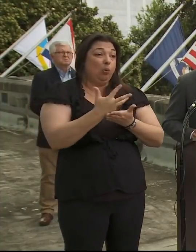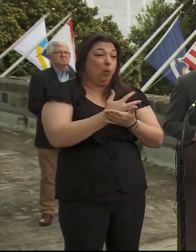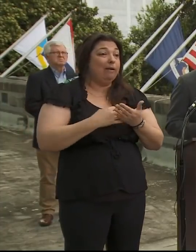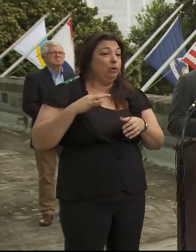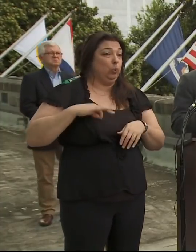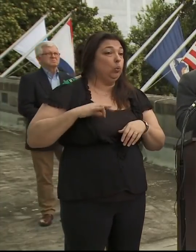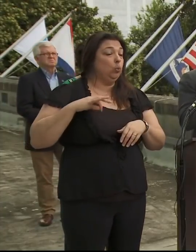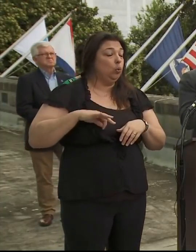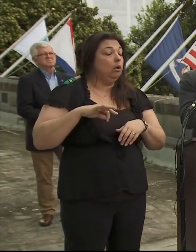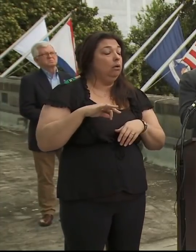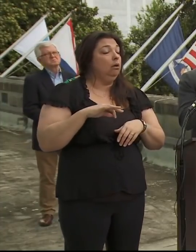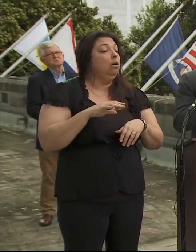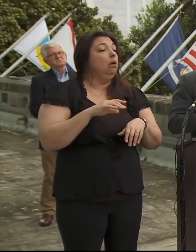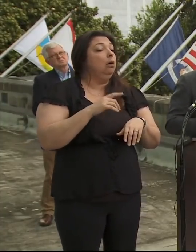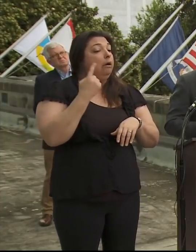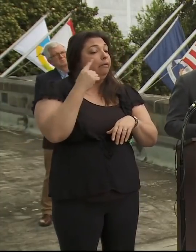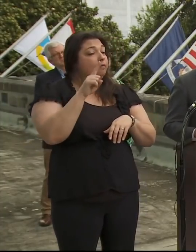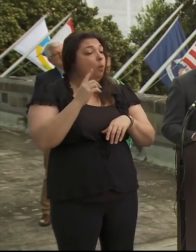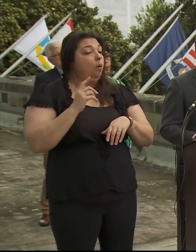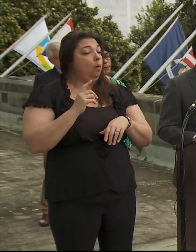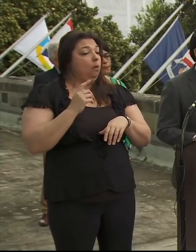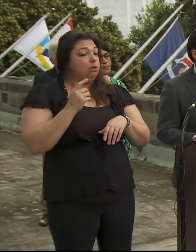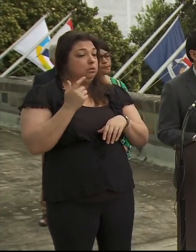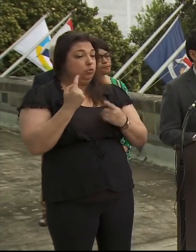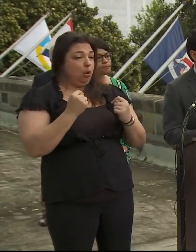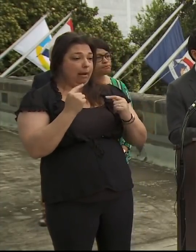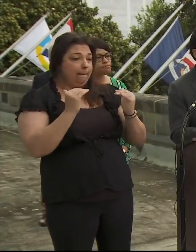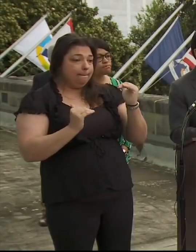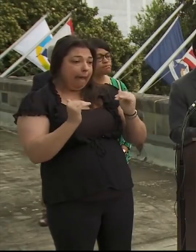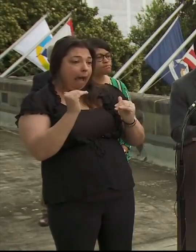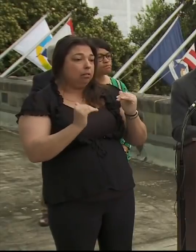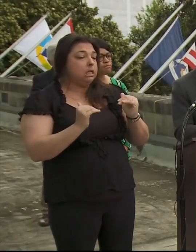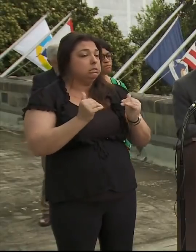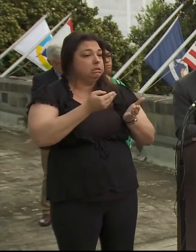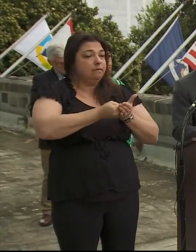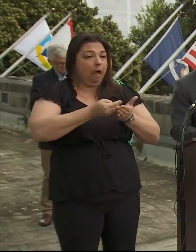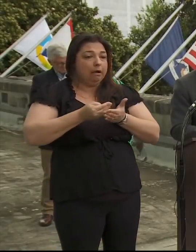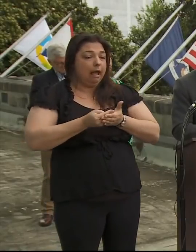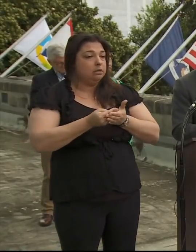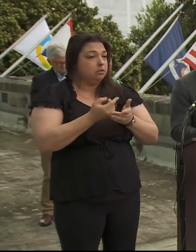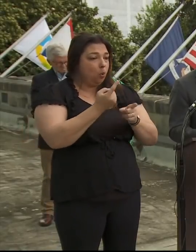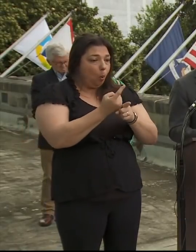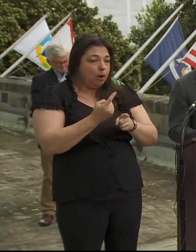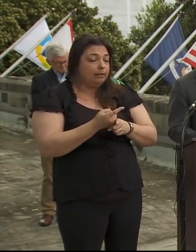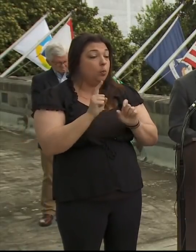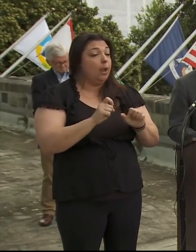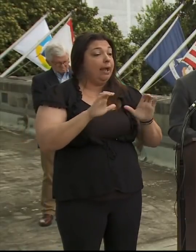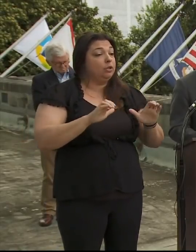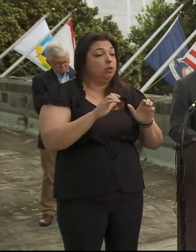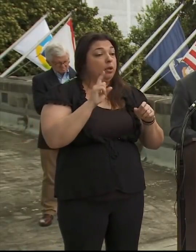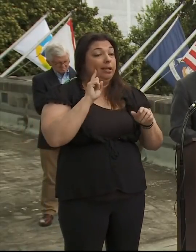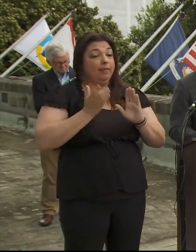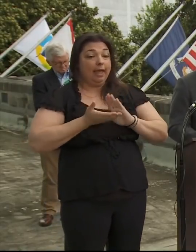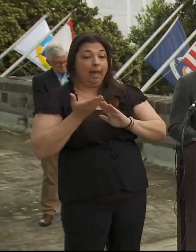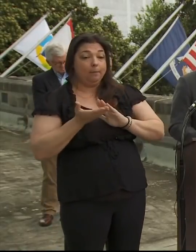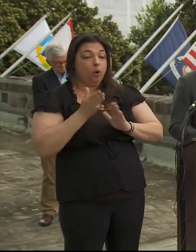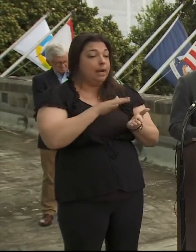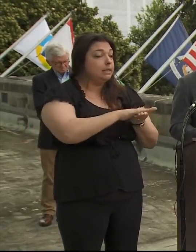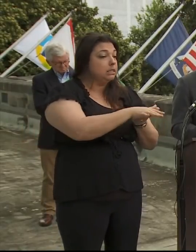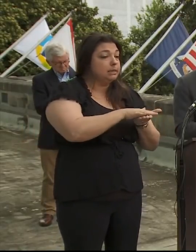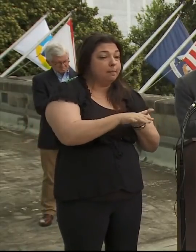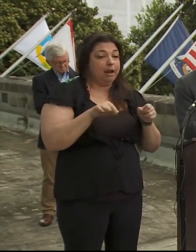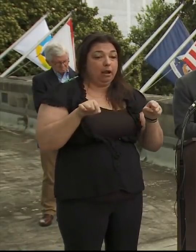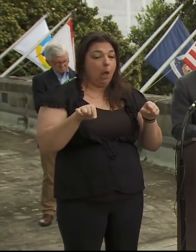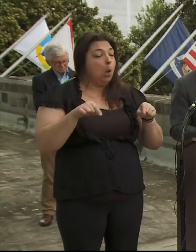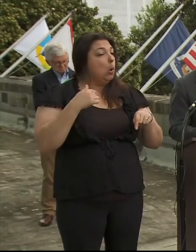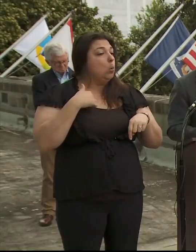mayor said. And for us to balance our books accordingly, we have to start looking at the operating side and the expenditure side. We